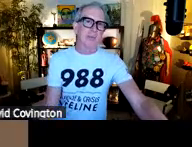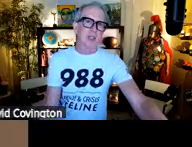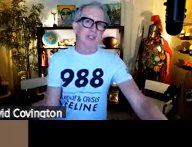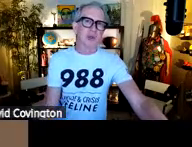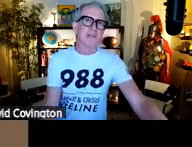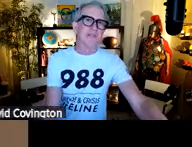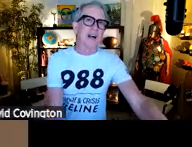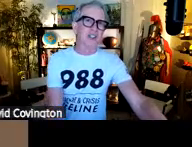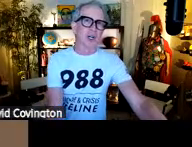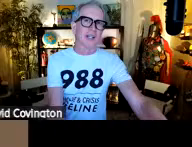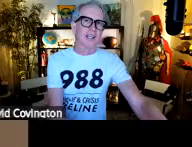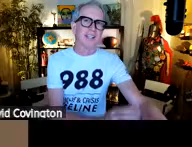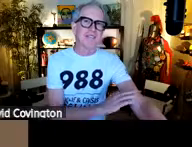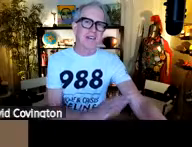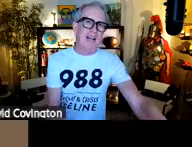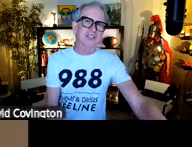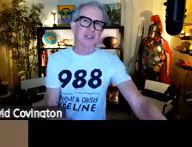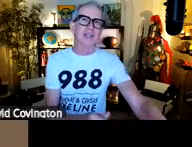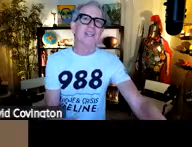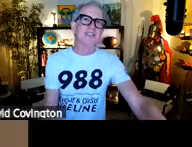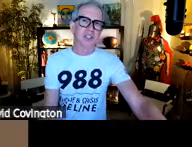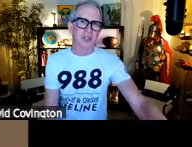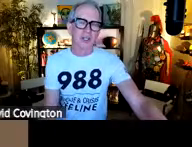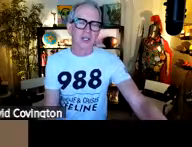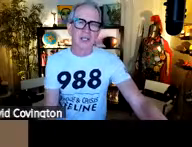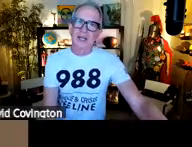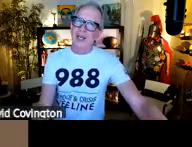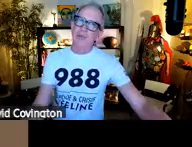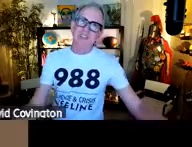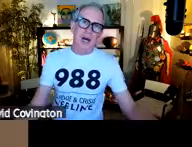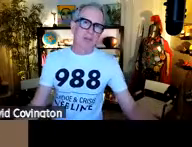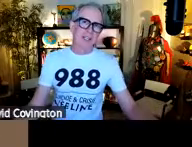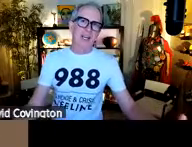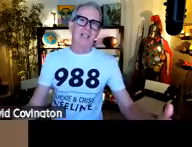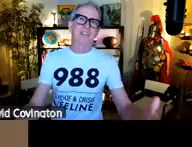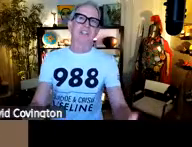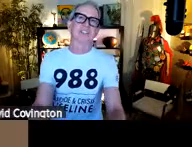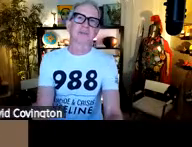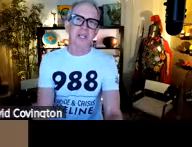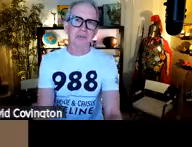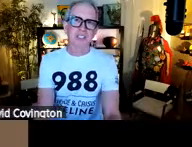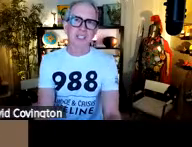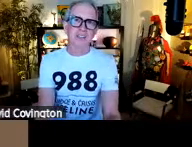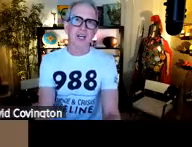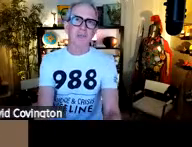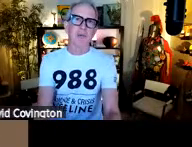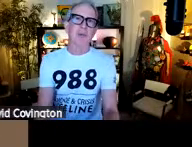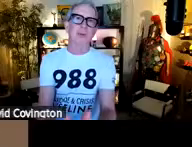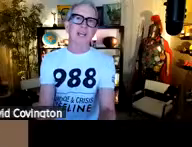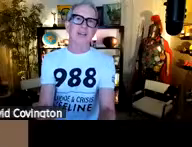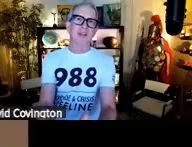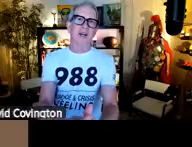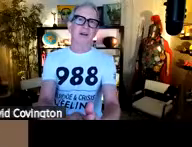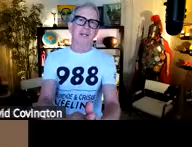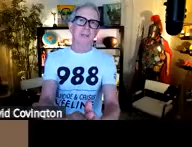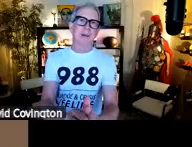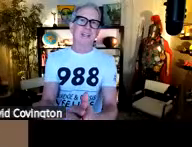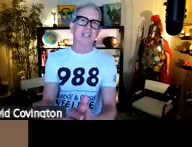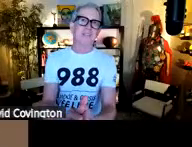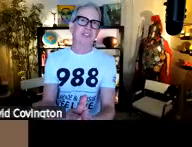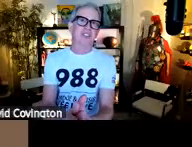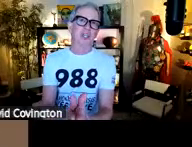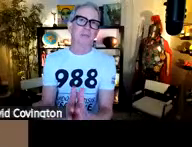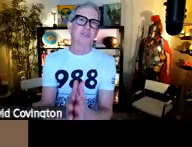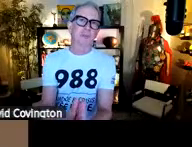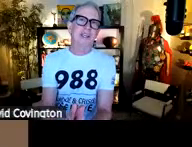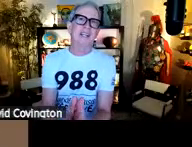an ambulance or a fire truck, and you get it faster and easier. It was complicated. It took us some steps to get there, but when we got there, it made a